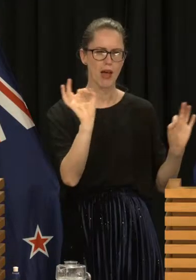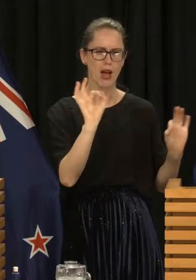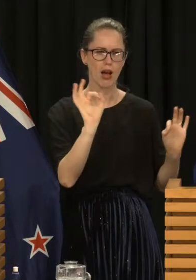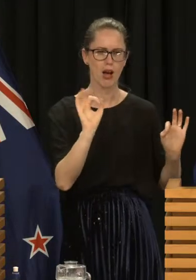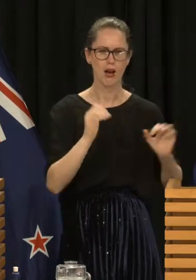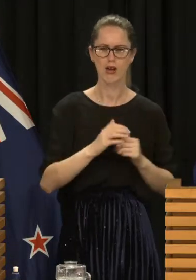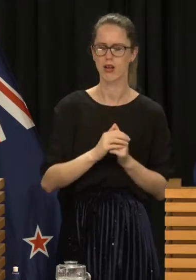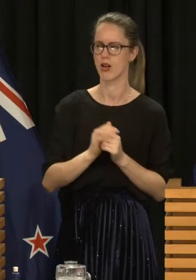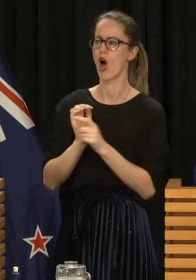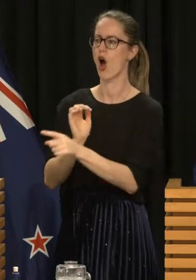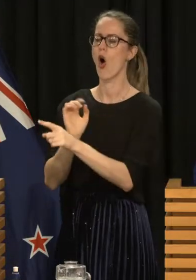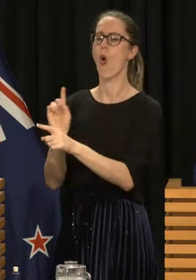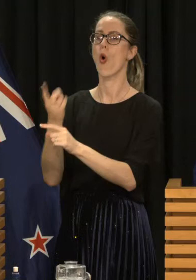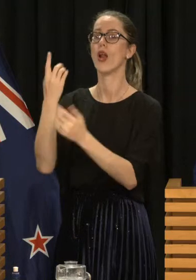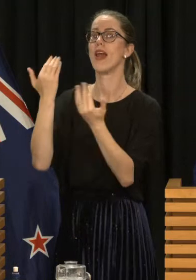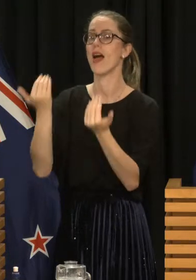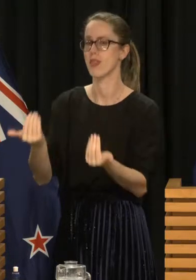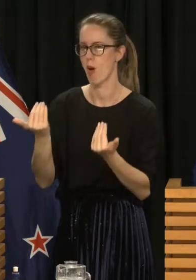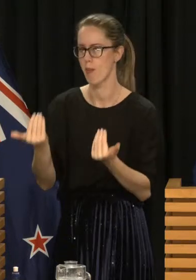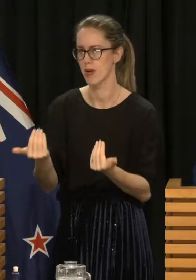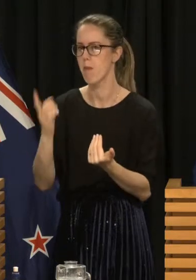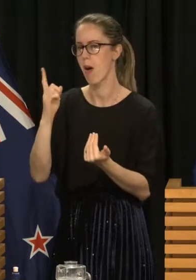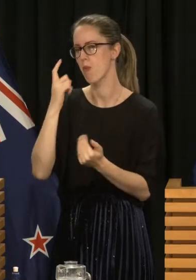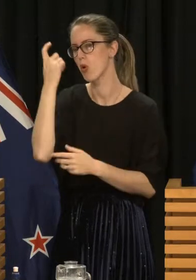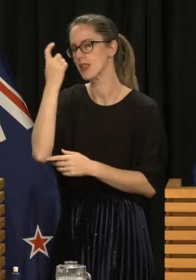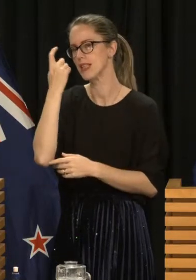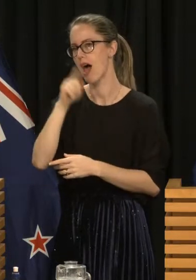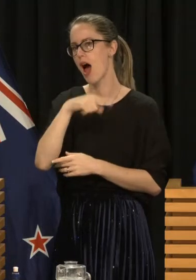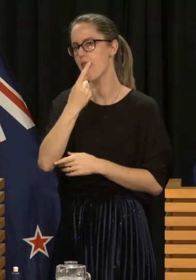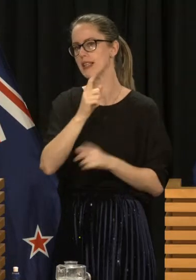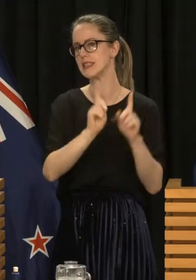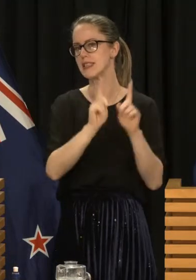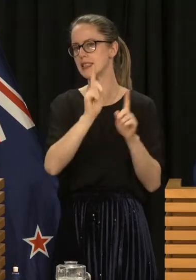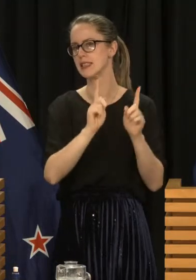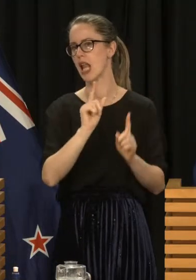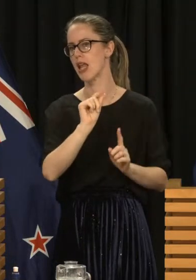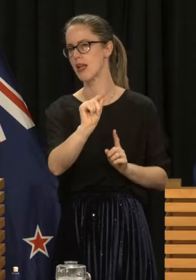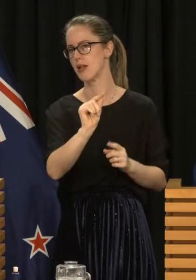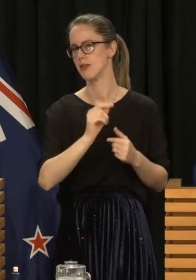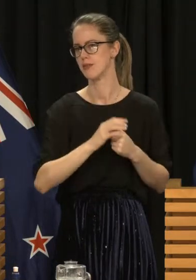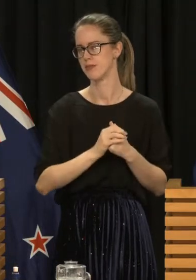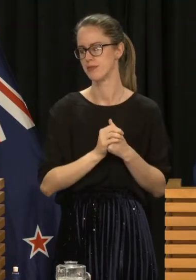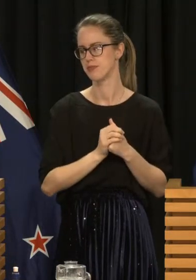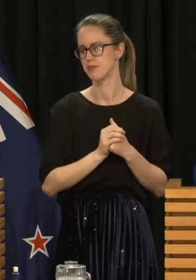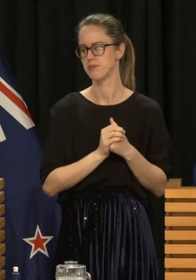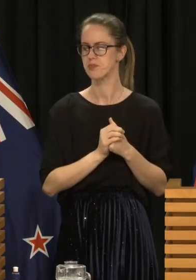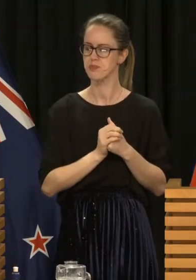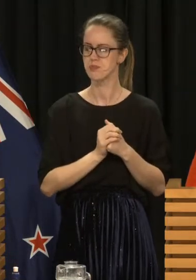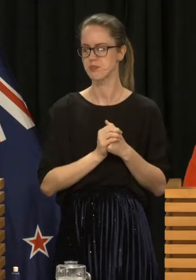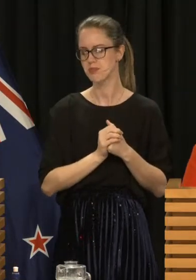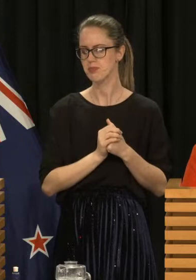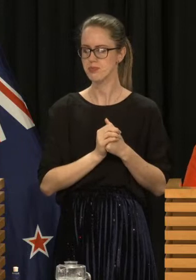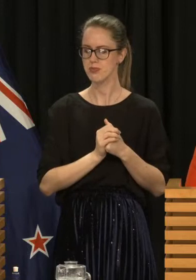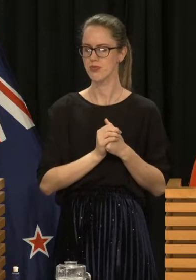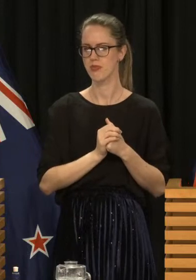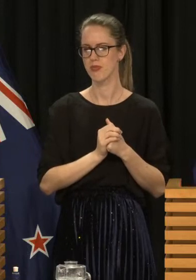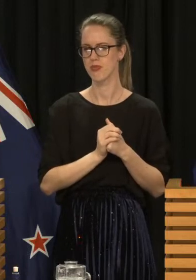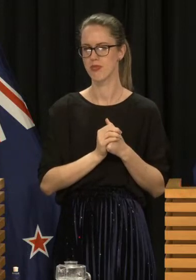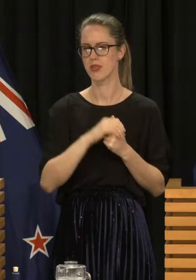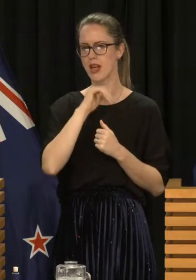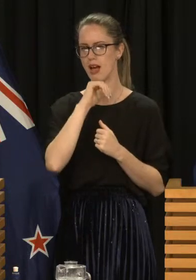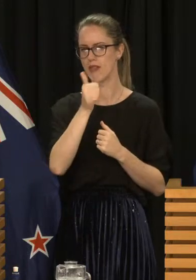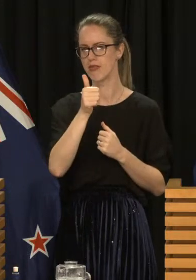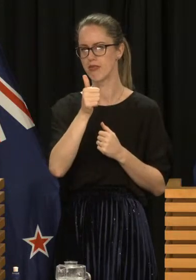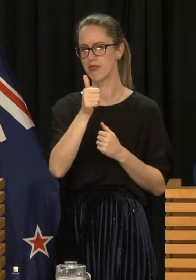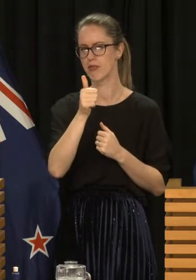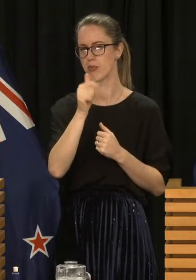should have been clear. Auckland at this point, but we will be looking at other areas, and whether or not we differentiate other